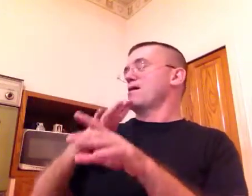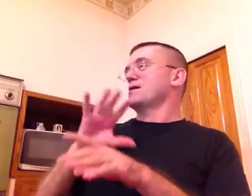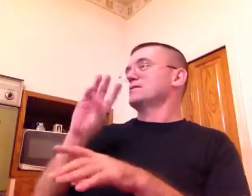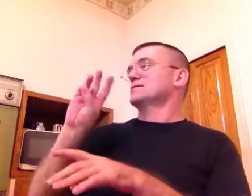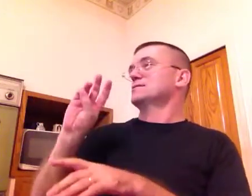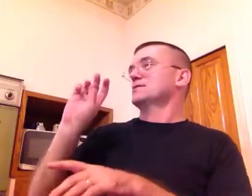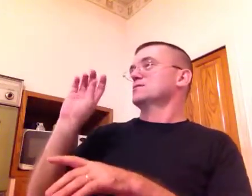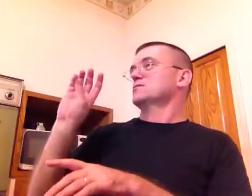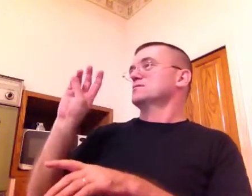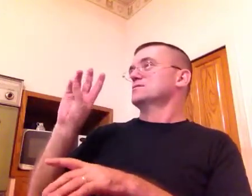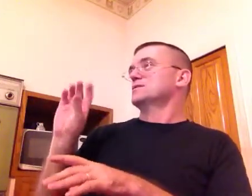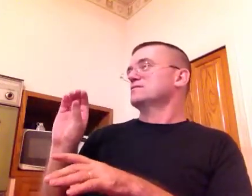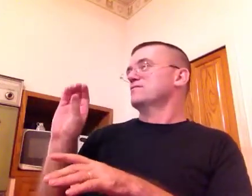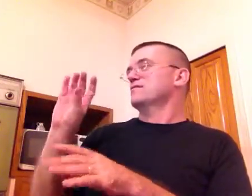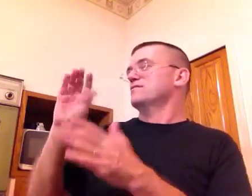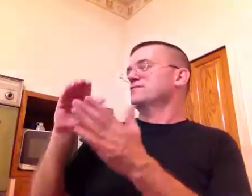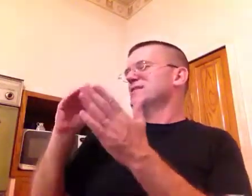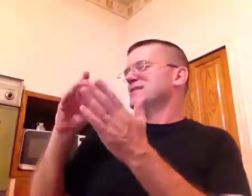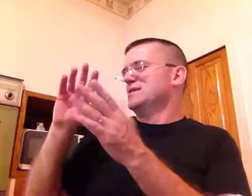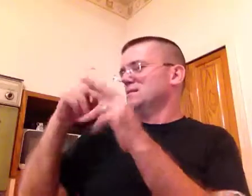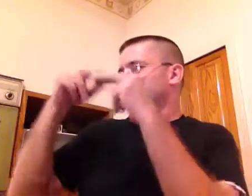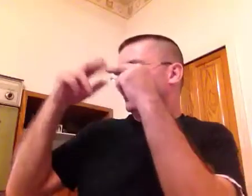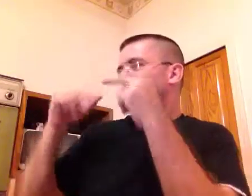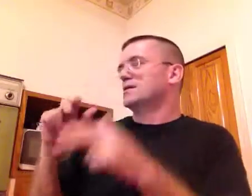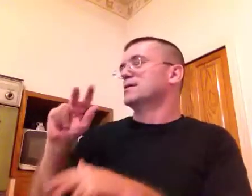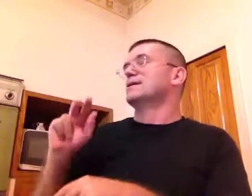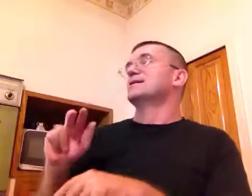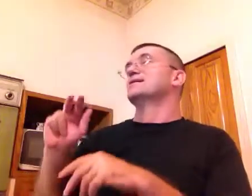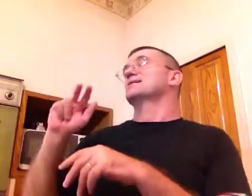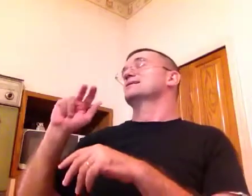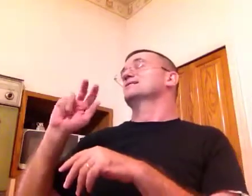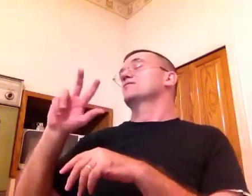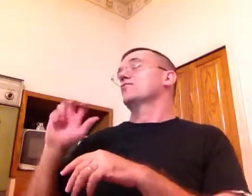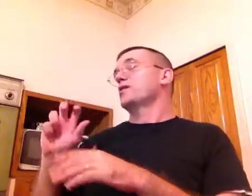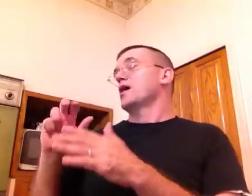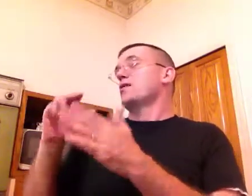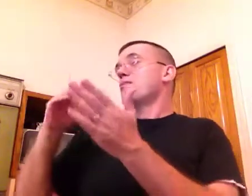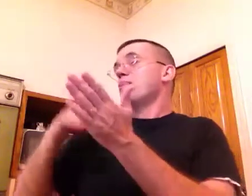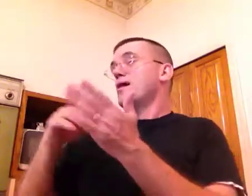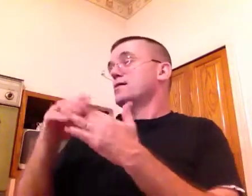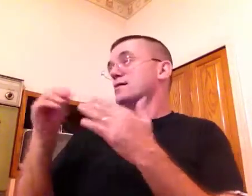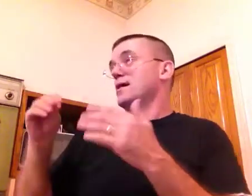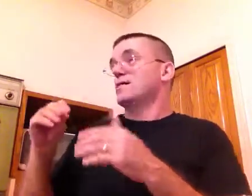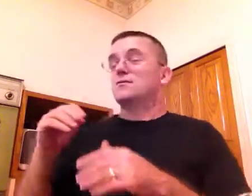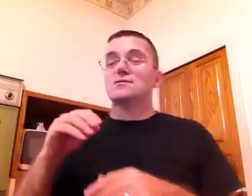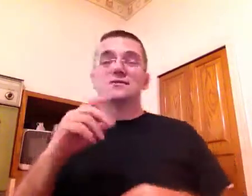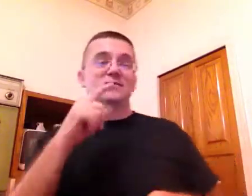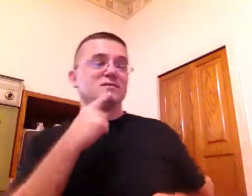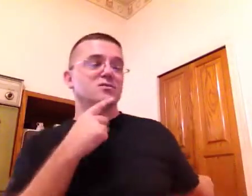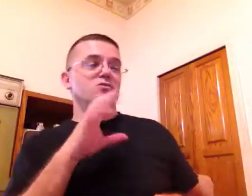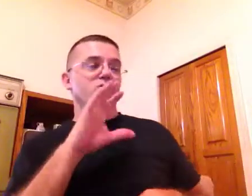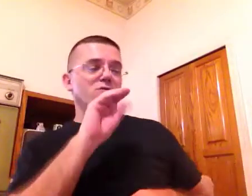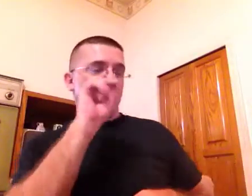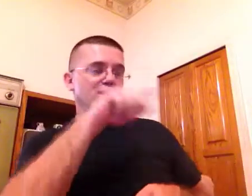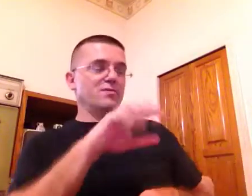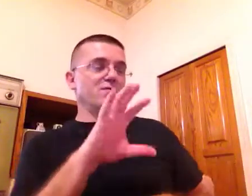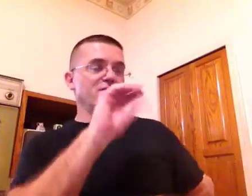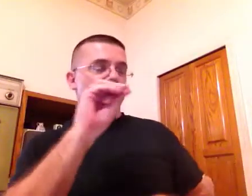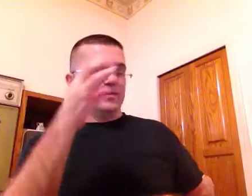650 building, $300,000 loan, I hate to take you off his hands. Yeah, you're in there at 50 cents on the dollar if you have to foreclose. Yeah. So worst